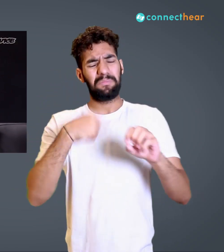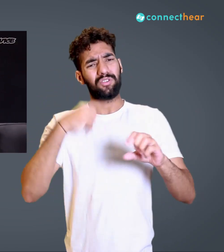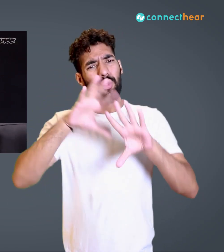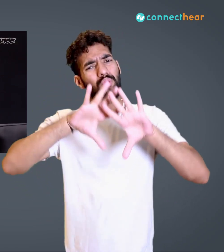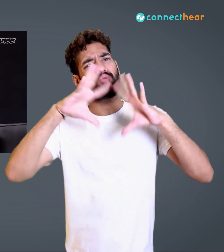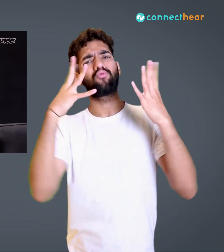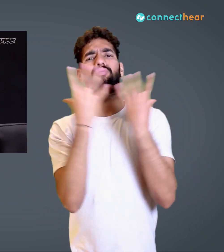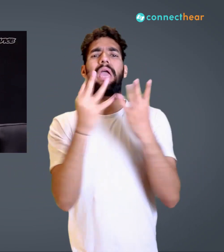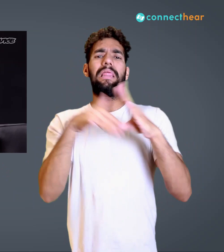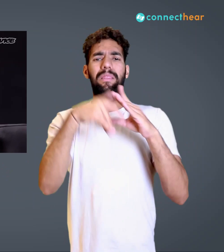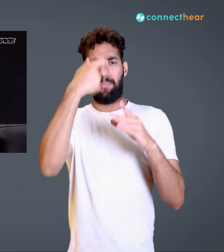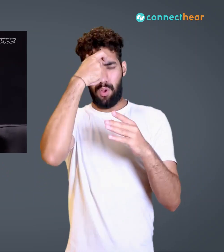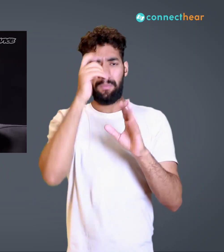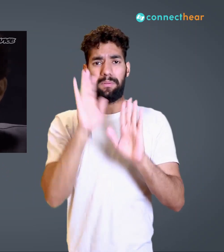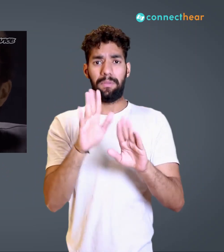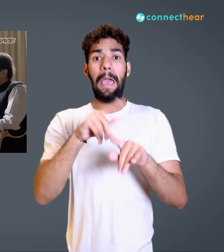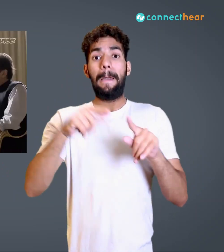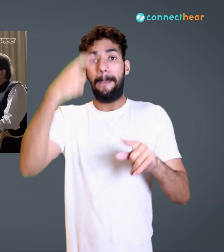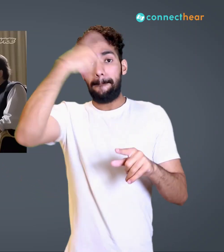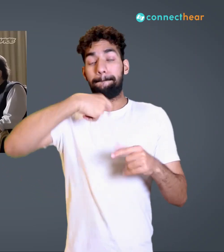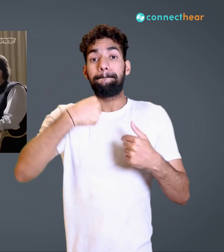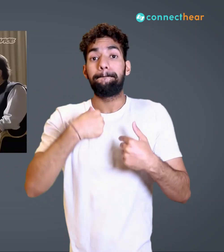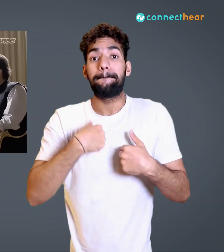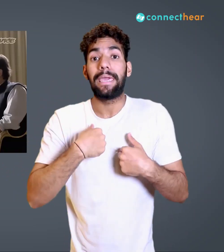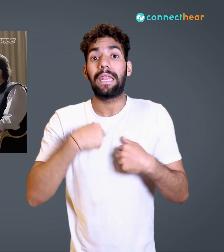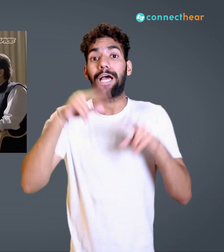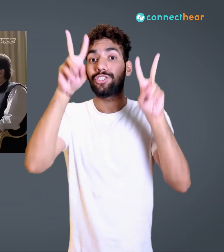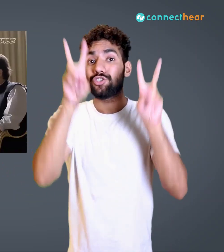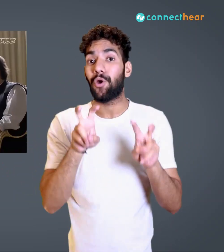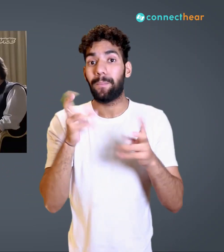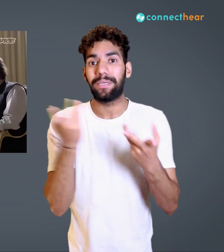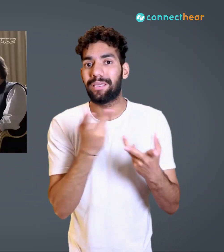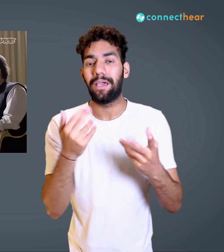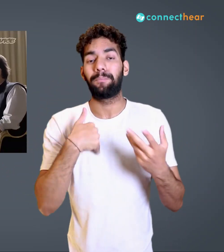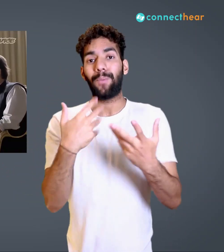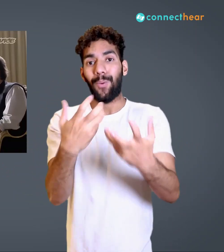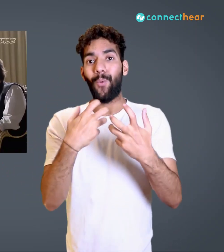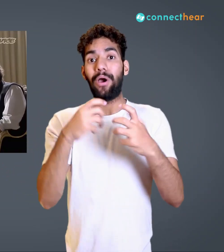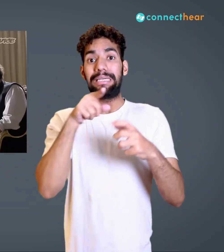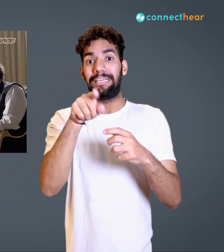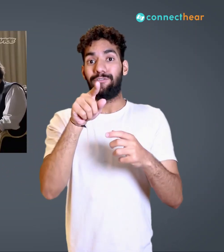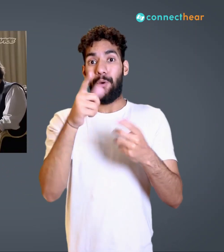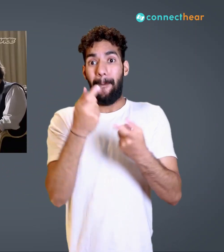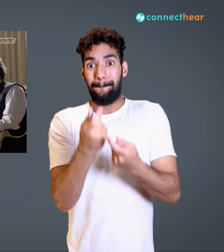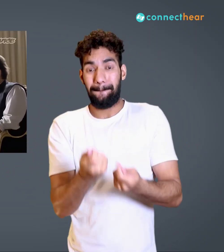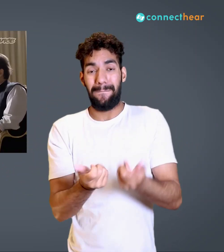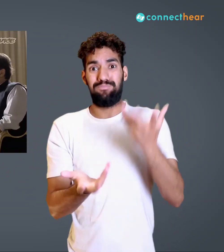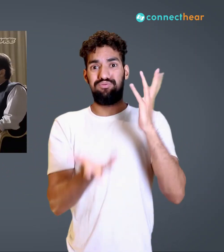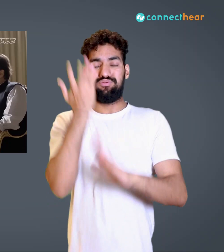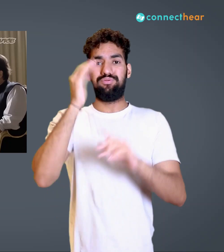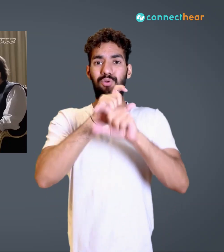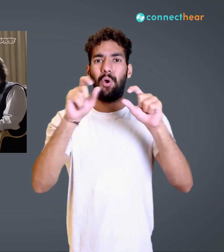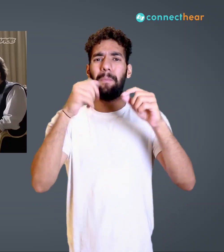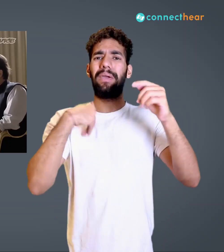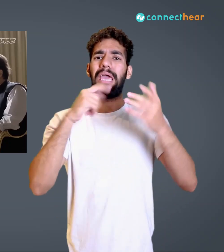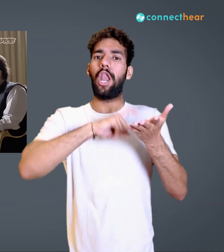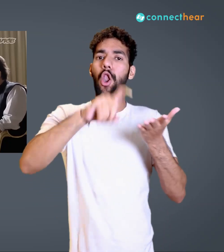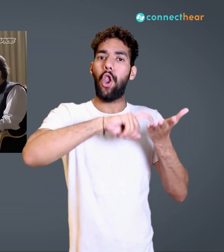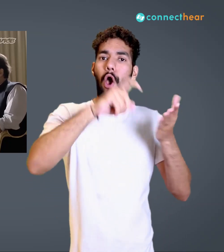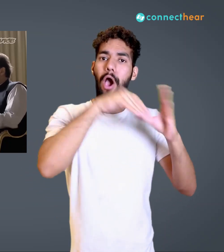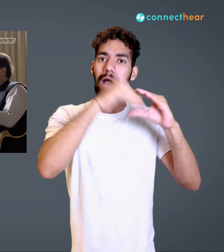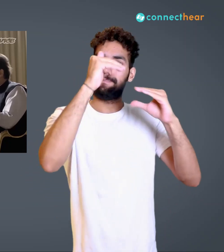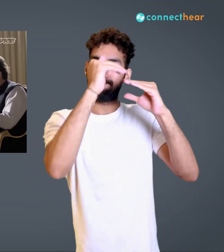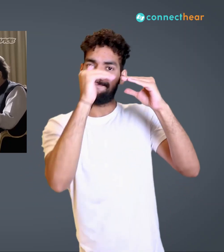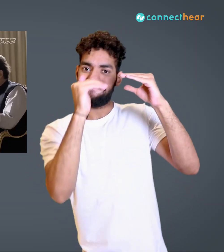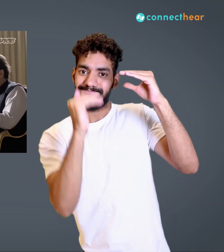problem with the entire developing world. My whole campaign is to bring the powerful crooks under the law. And why I